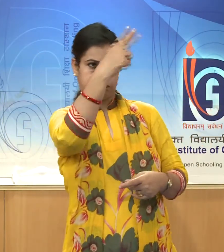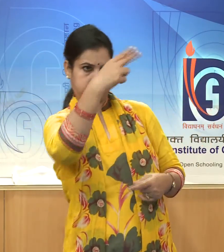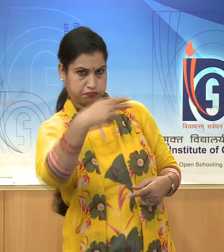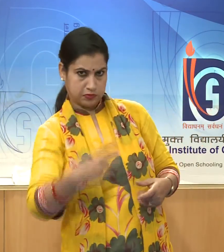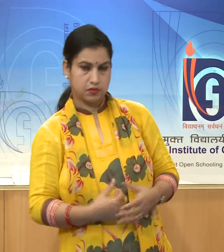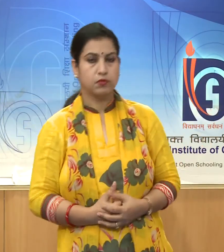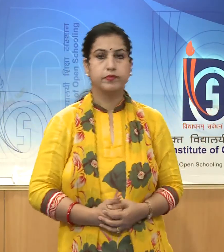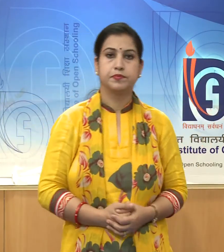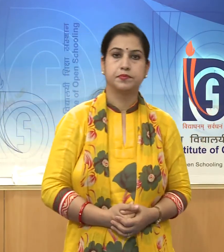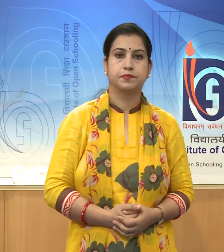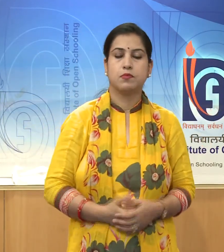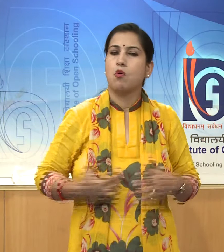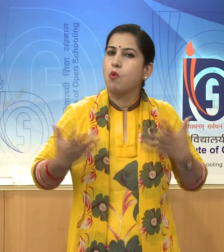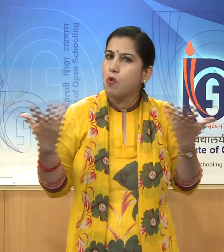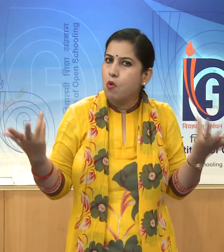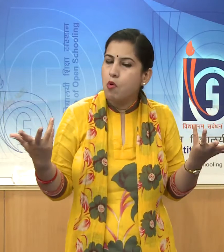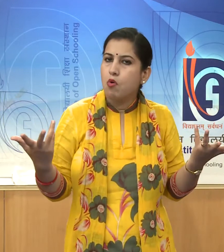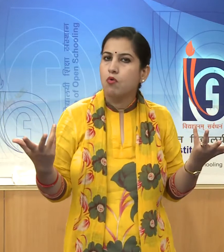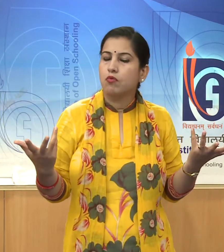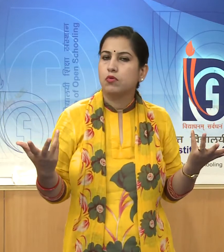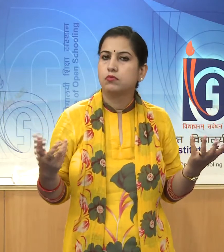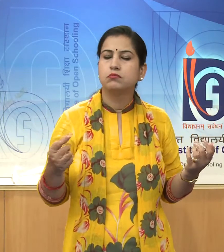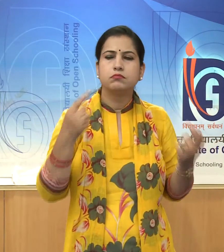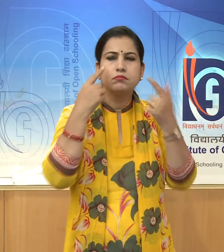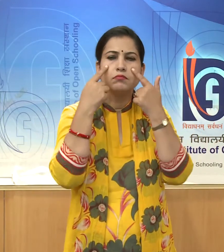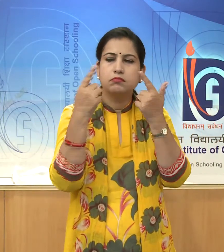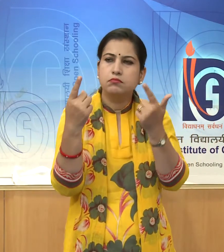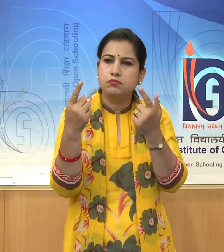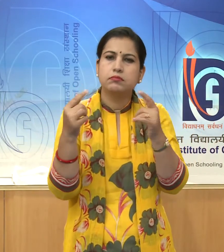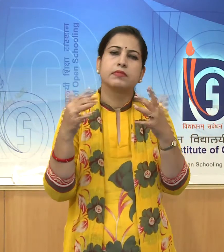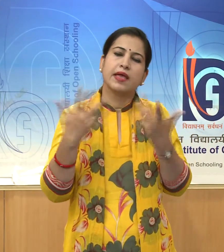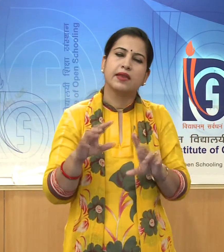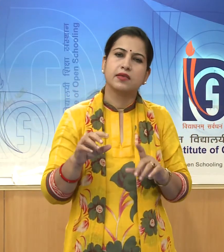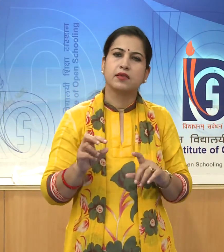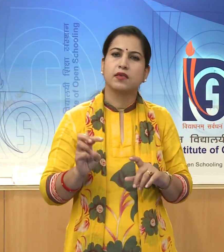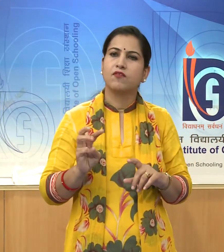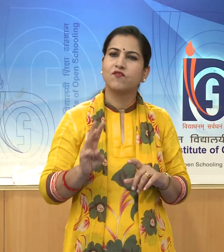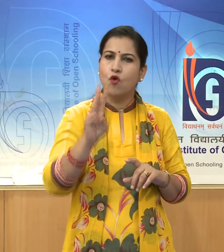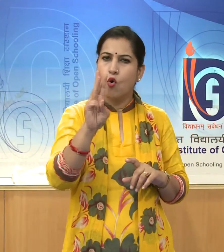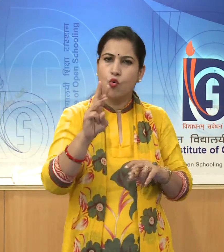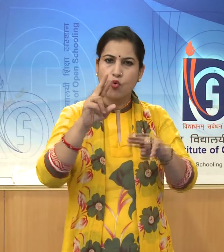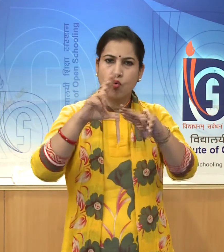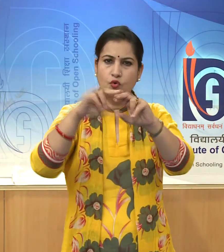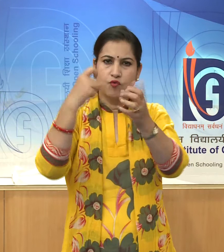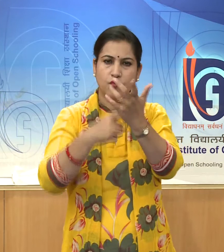portrait, or familiar humble folk, all